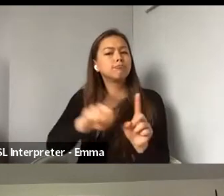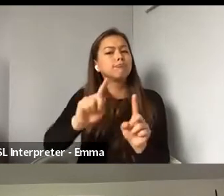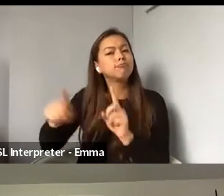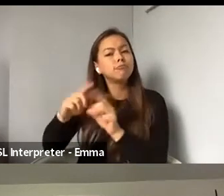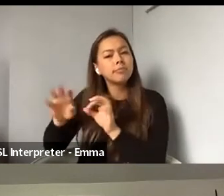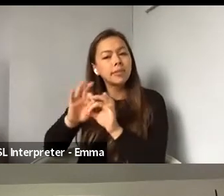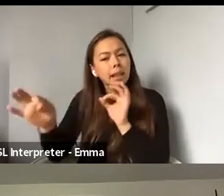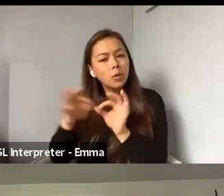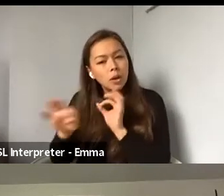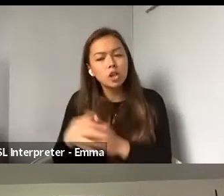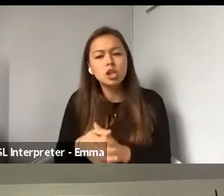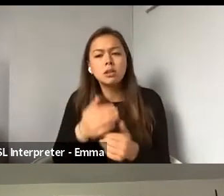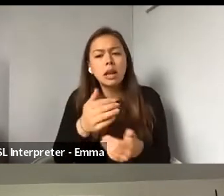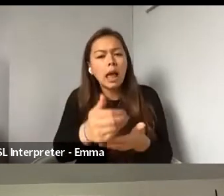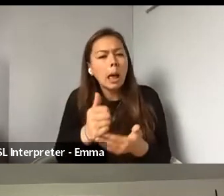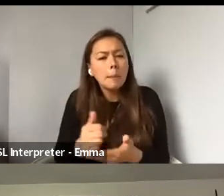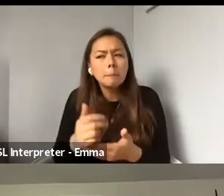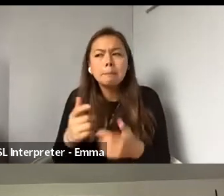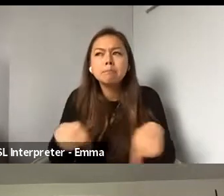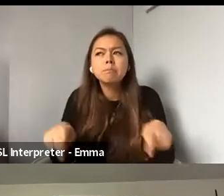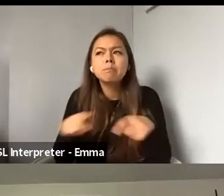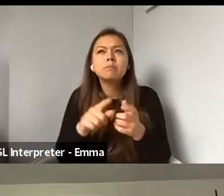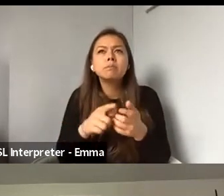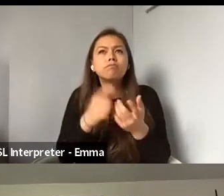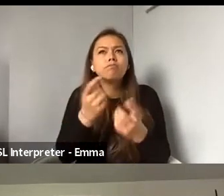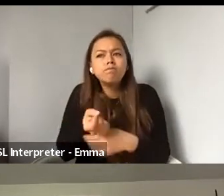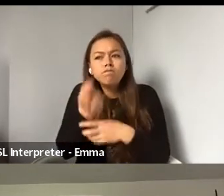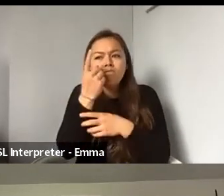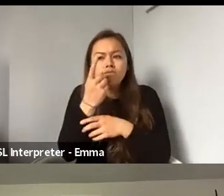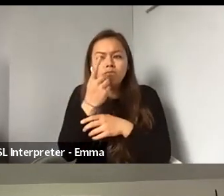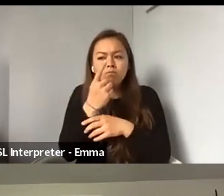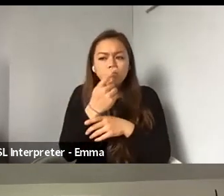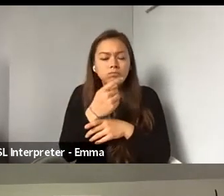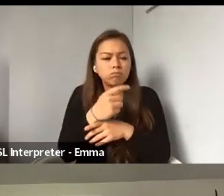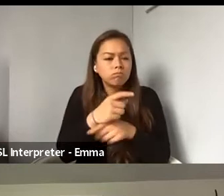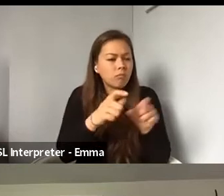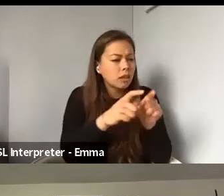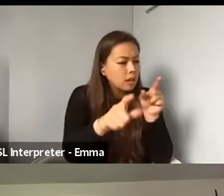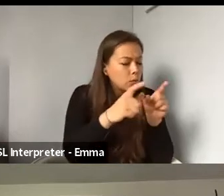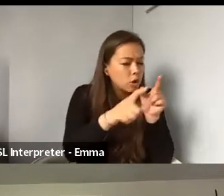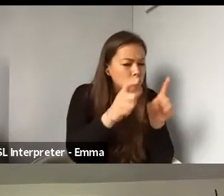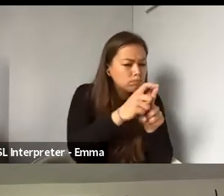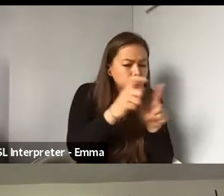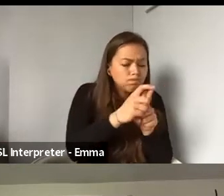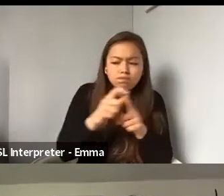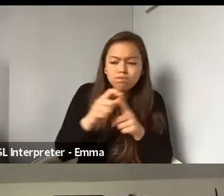what language was helpful in terms of the work you were doing?